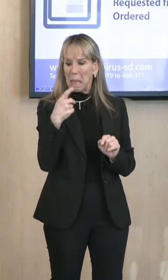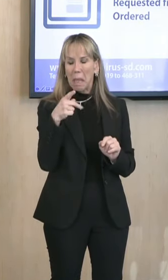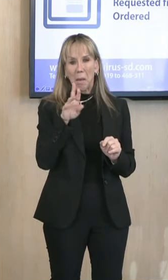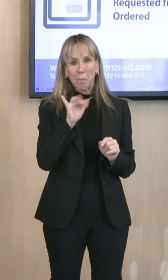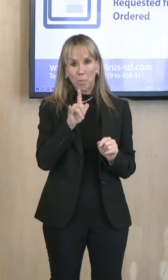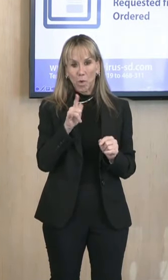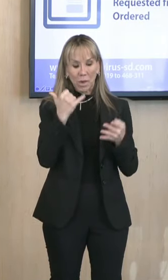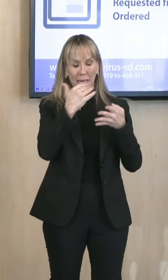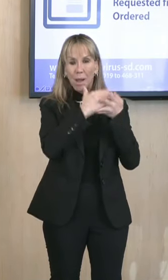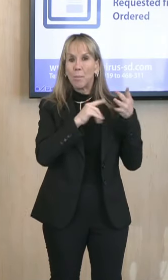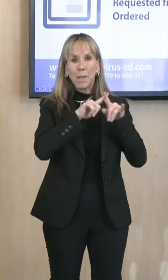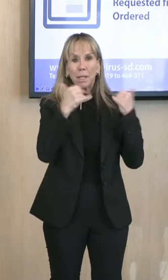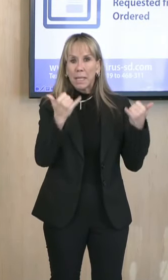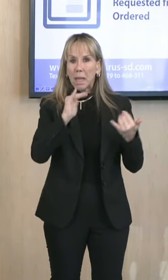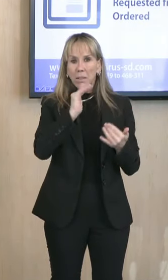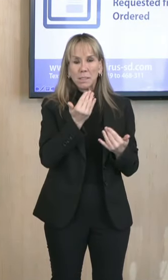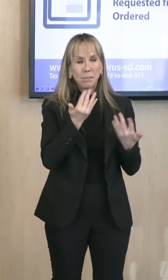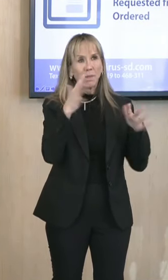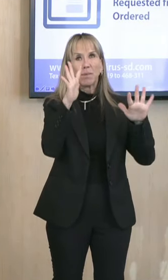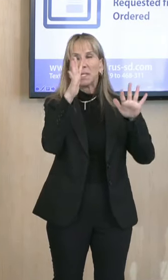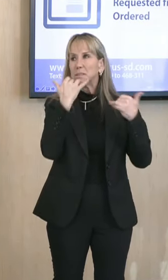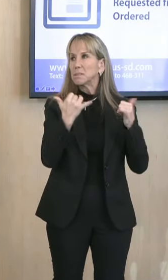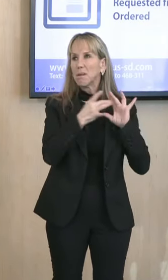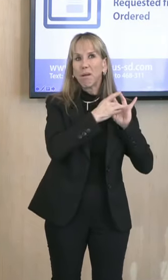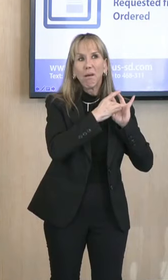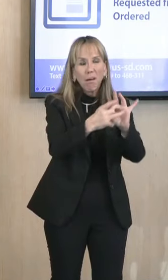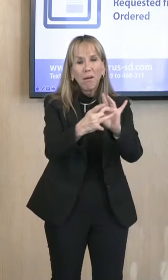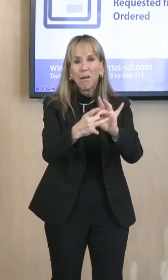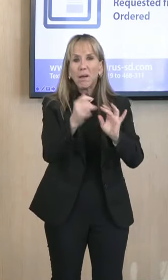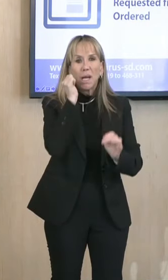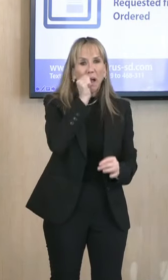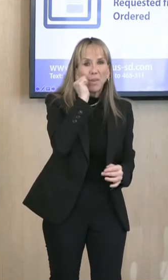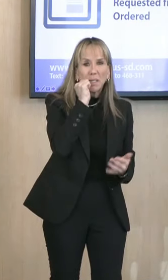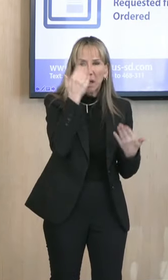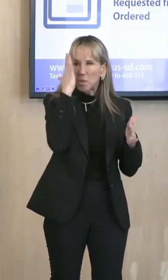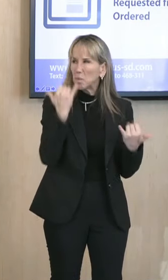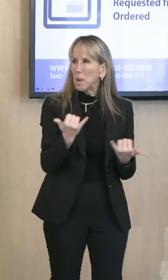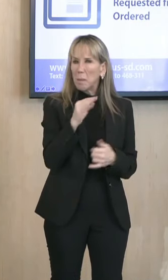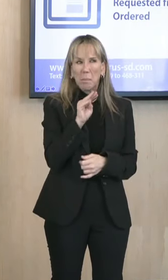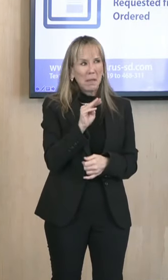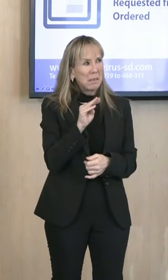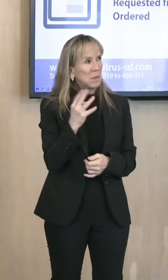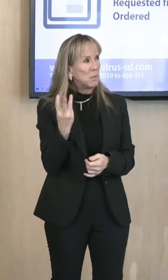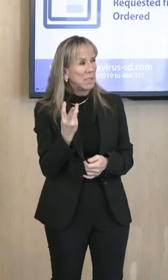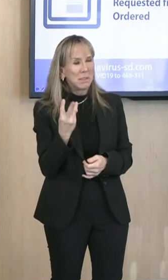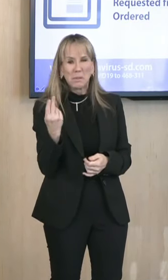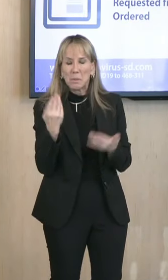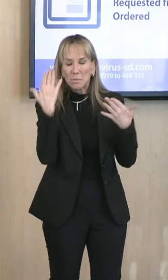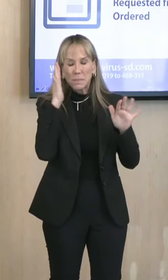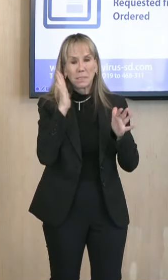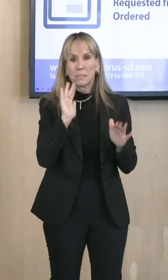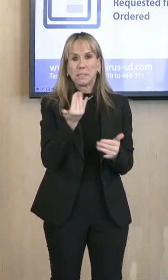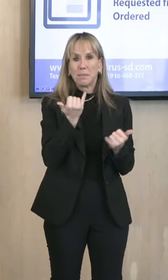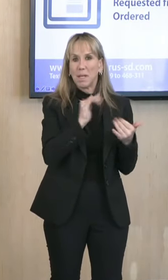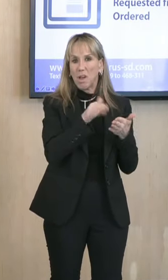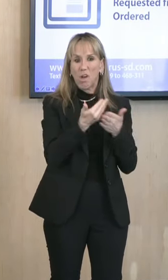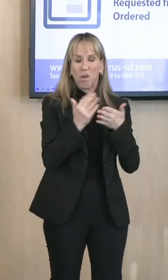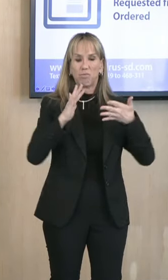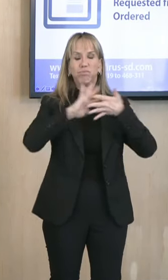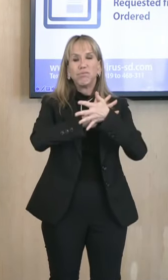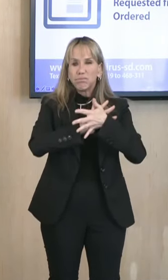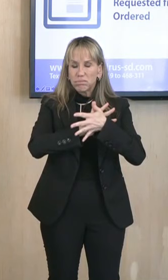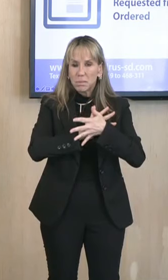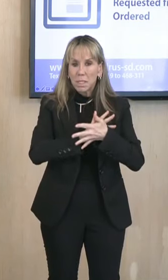the days all run together, and it's easy to kind of lose track of where we are relative to when this started.